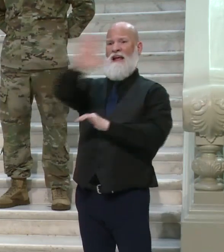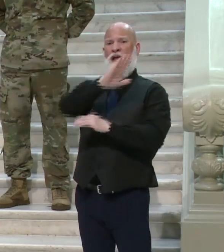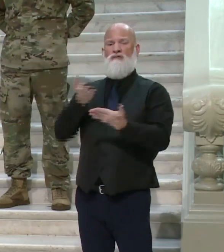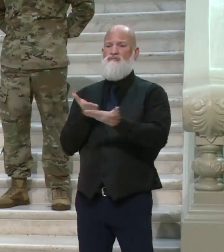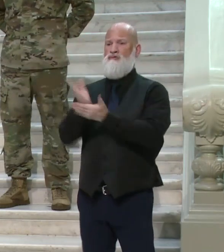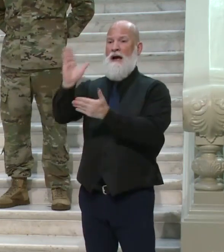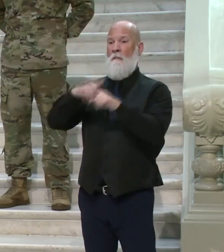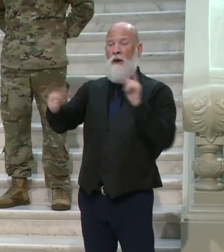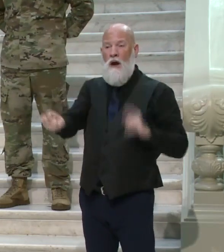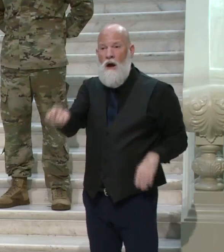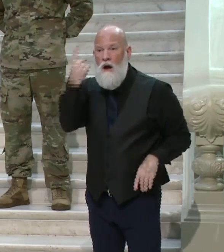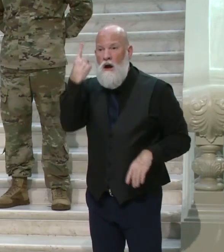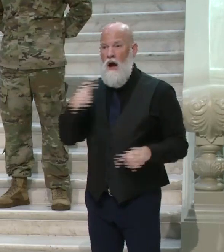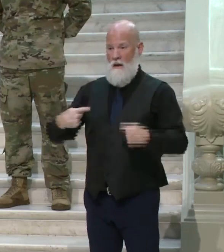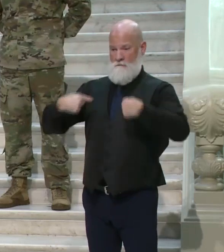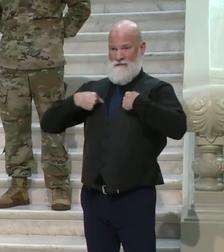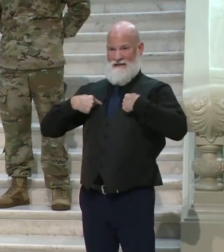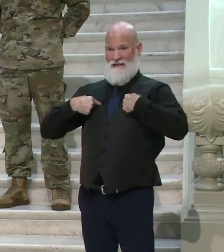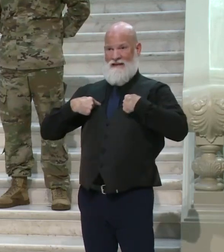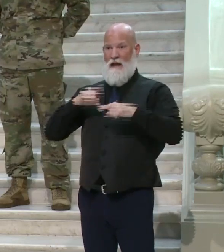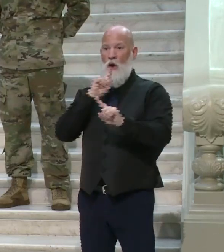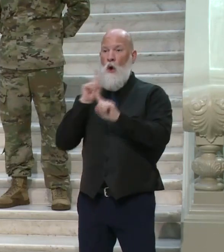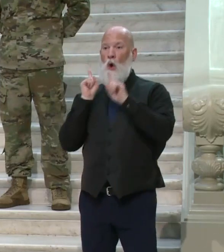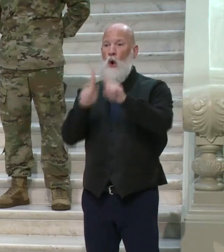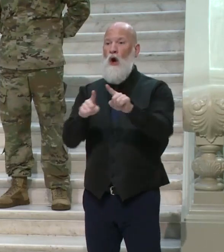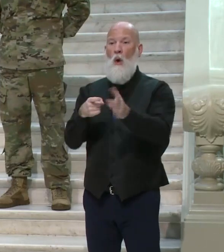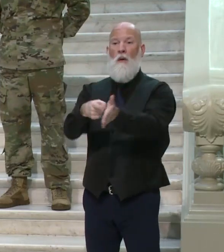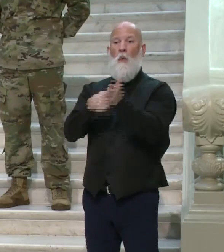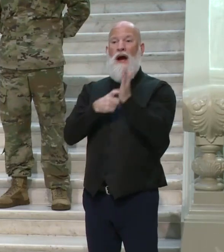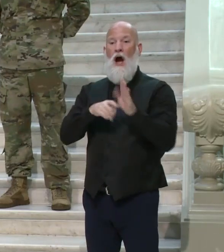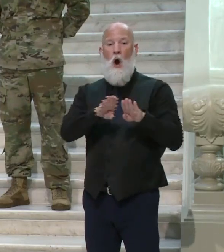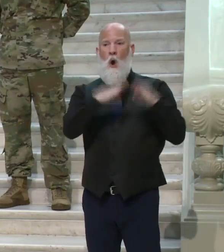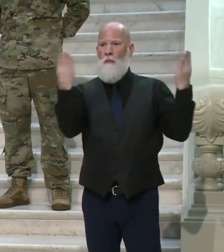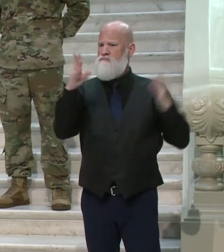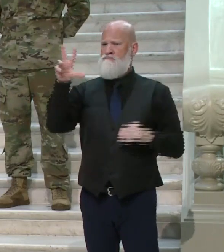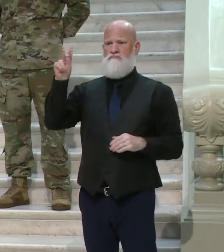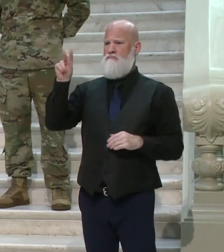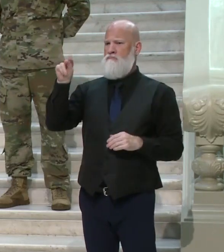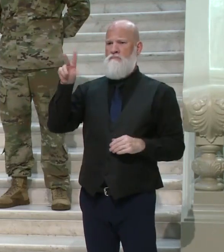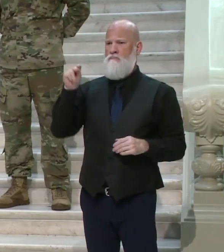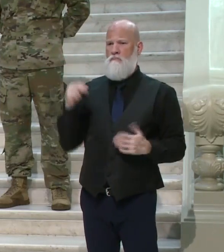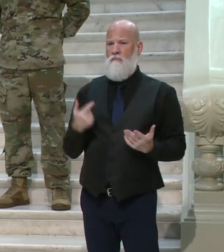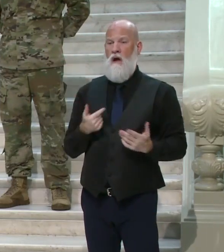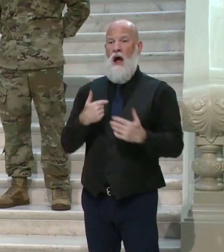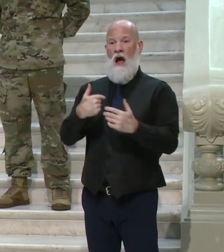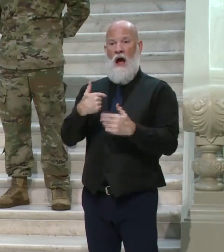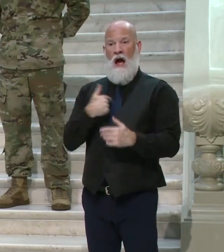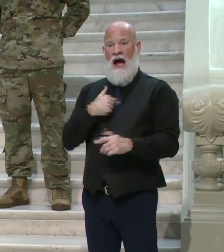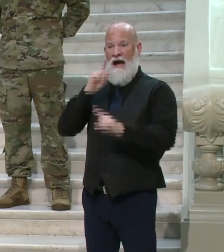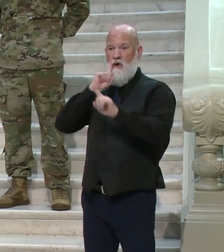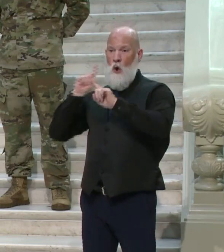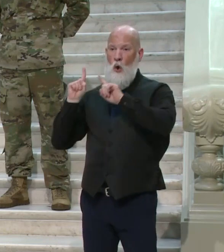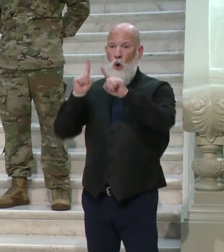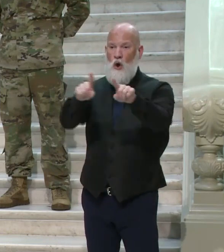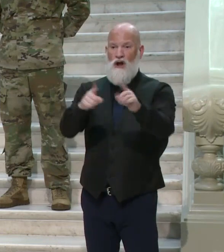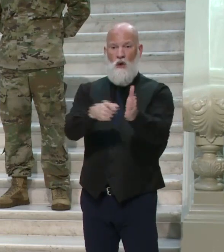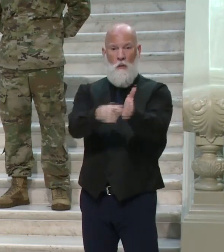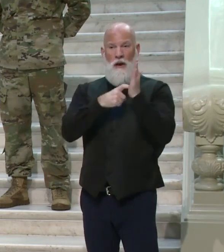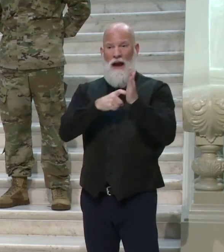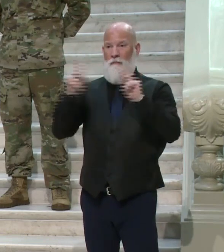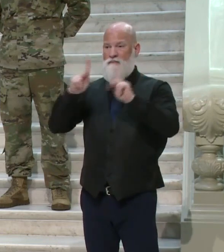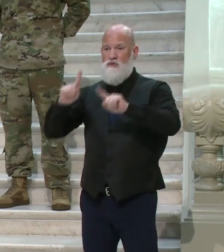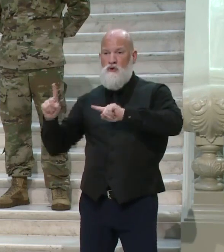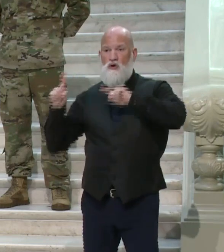business. I didn't order anybody to go patronize any business. I simply gave people